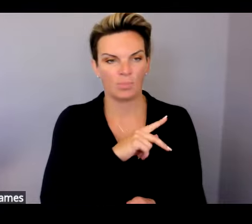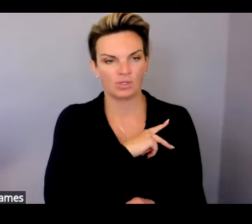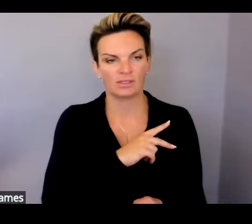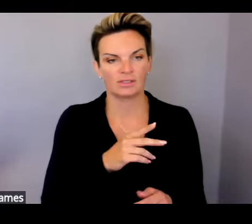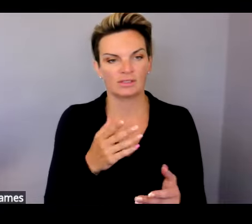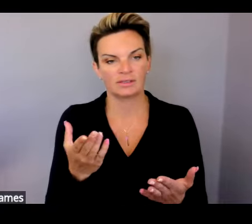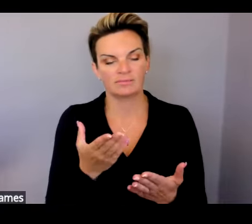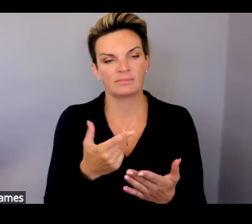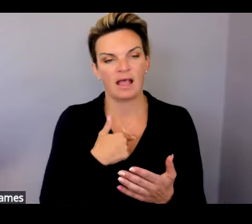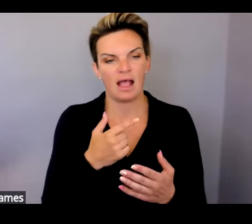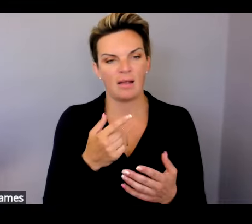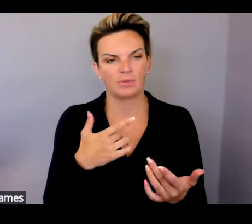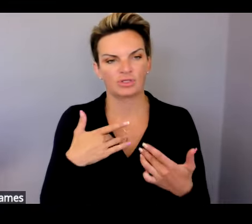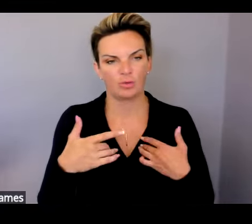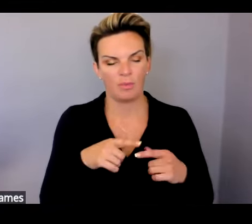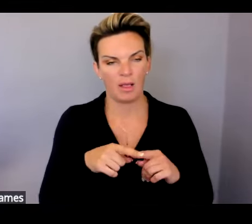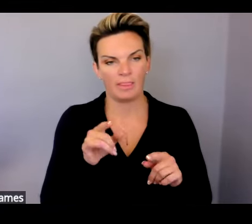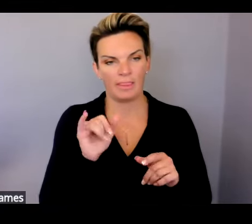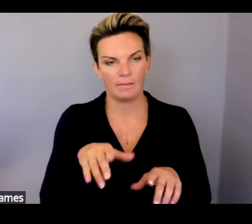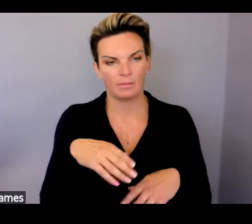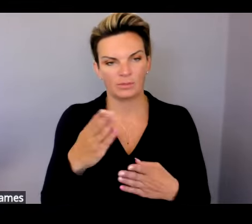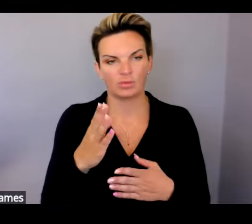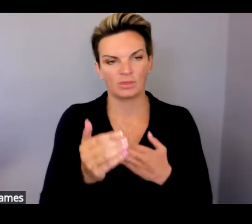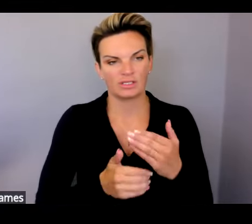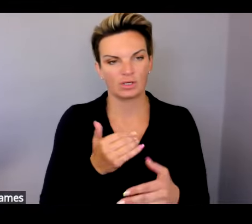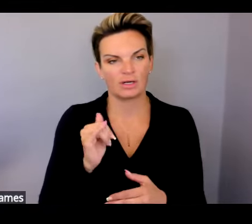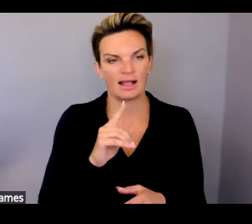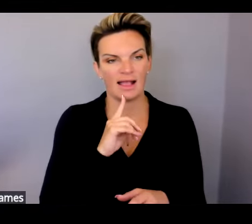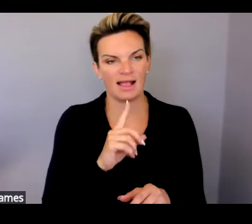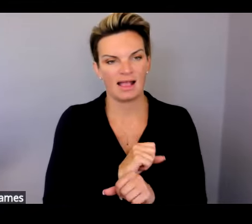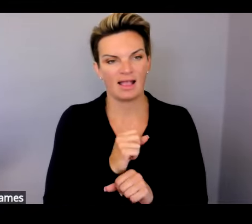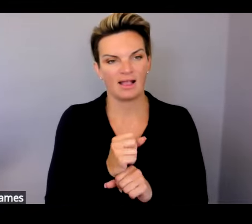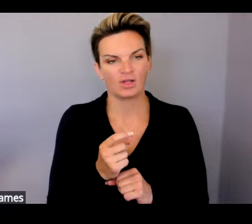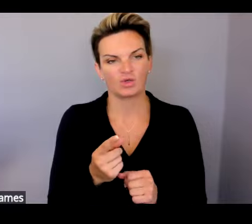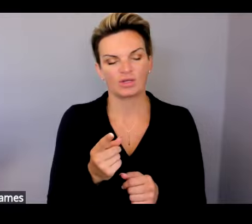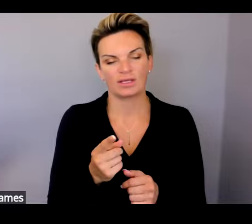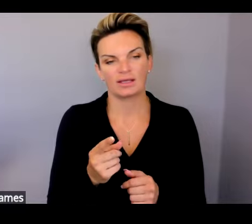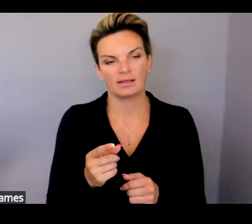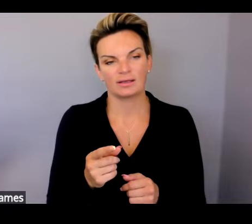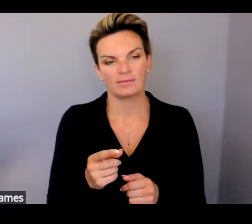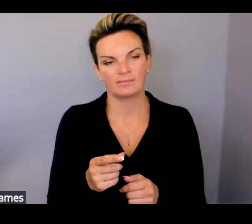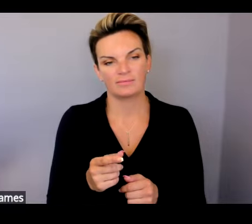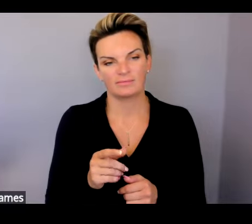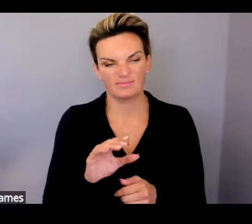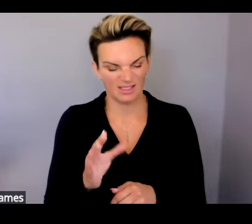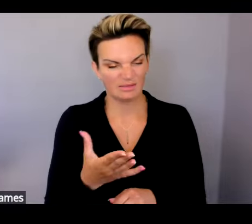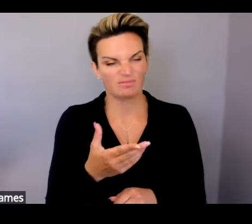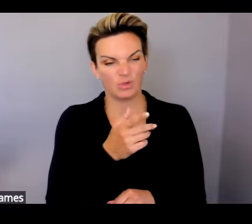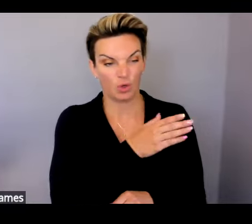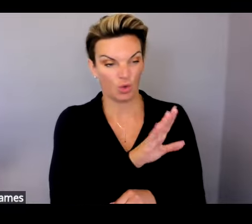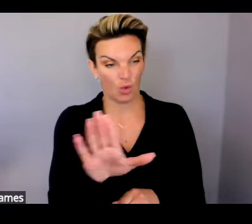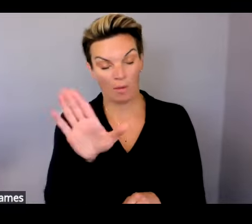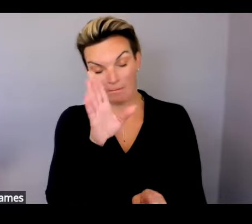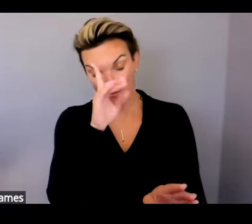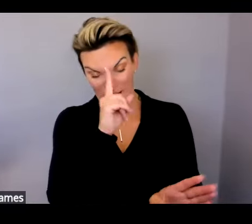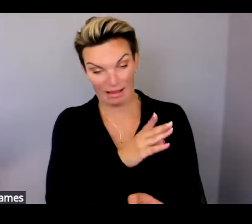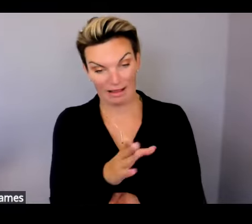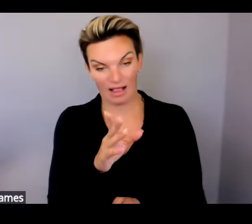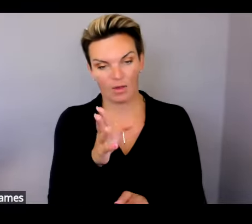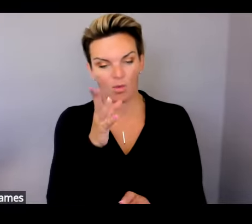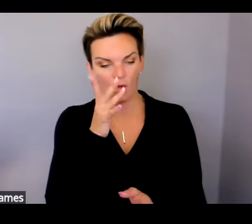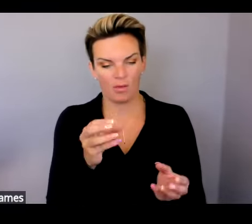proposed procedure because I worry that it actually invites circulator fraud because it does not do